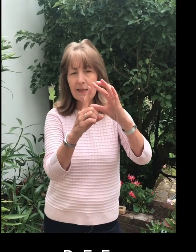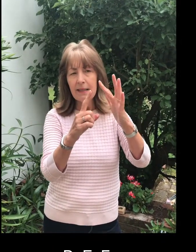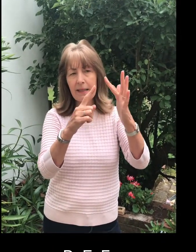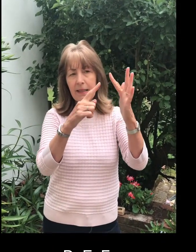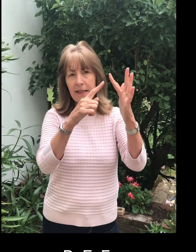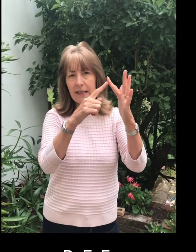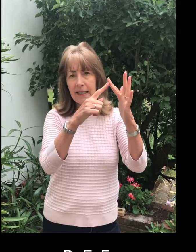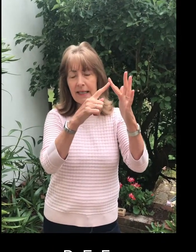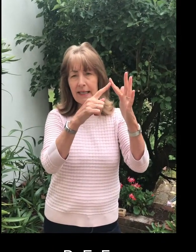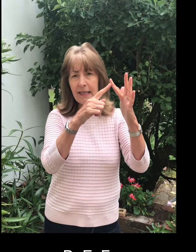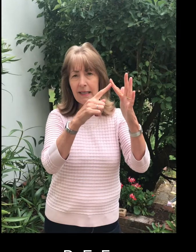E,